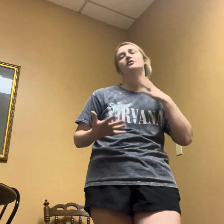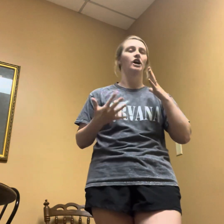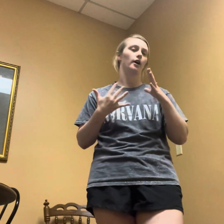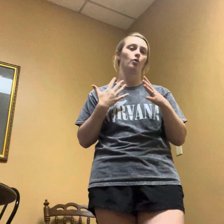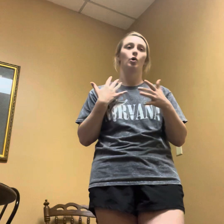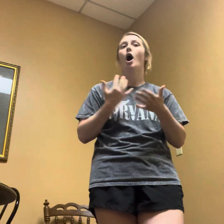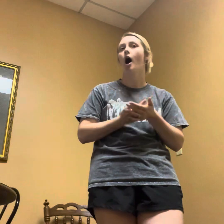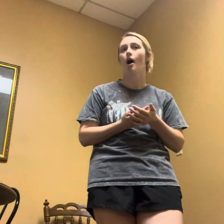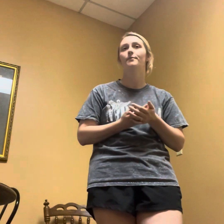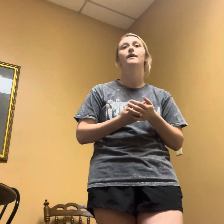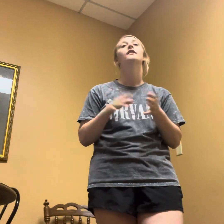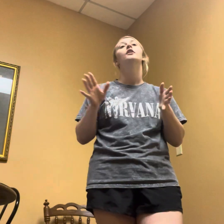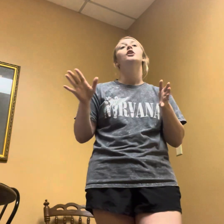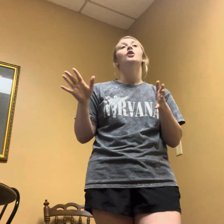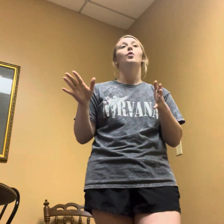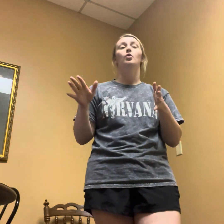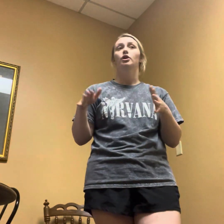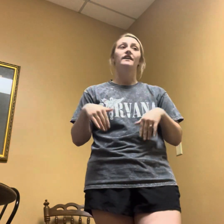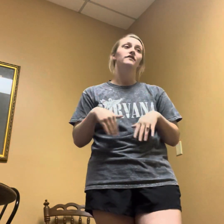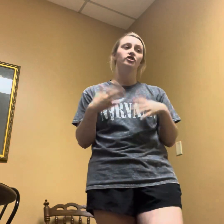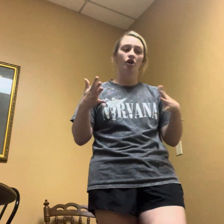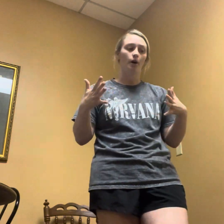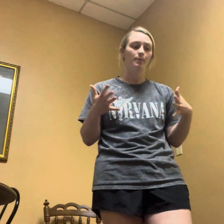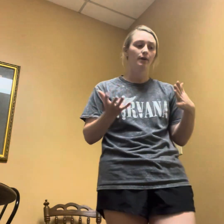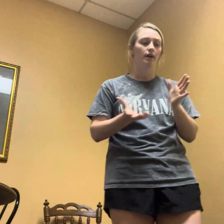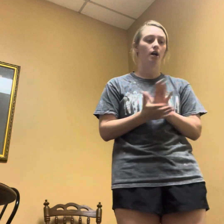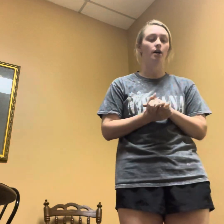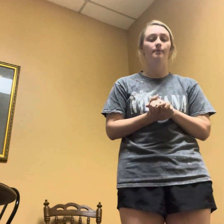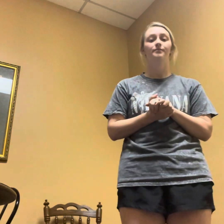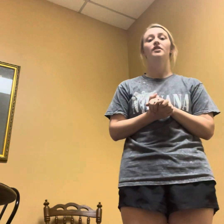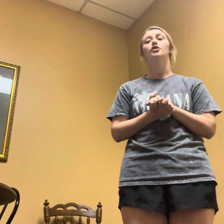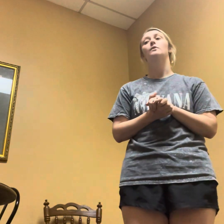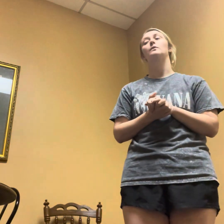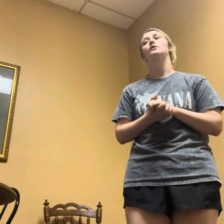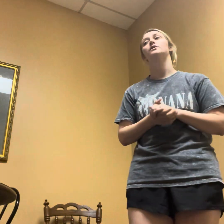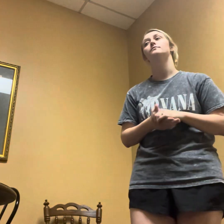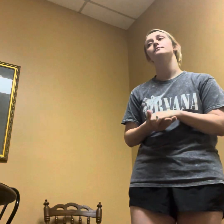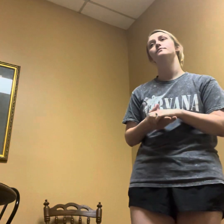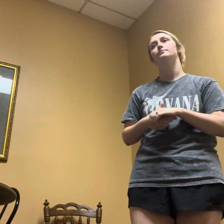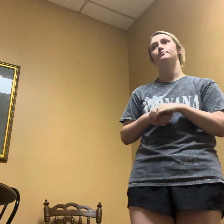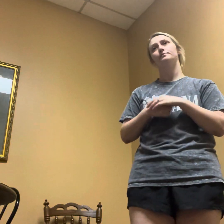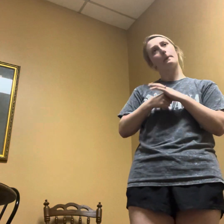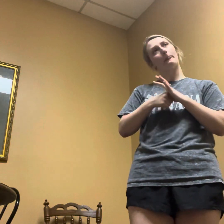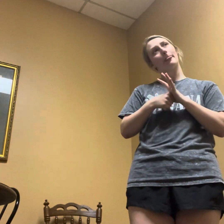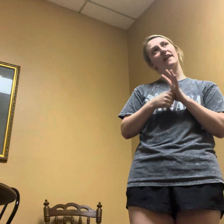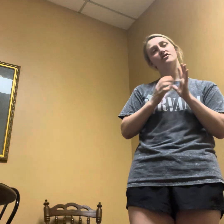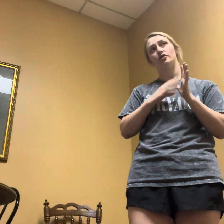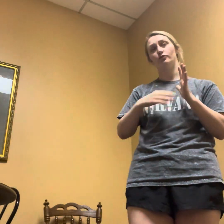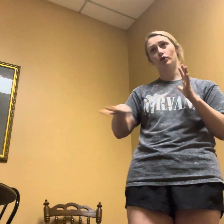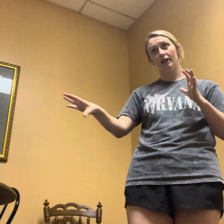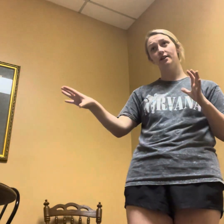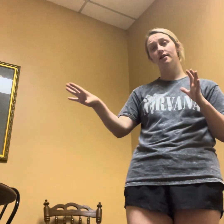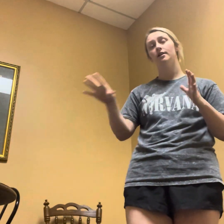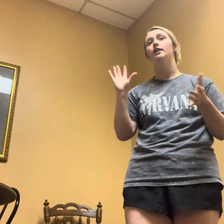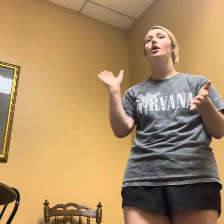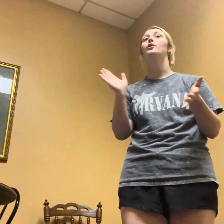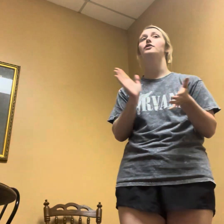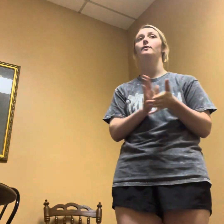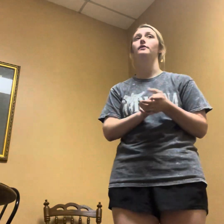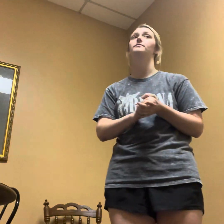jack or hop or even a jump, you are welcome to run, or you're welcome to